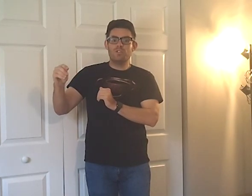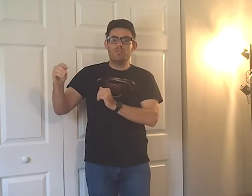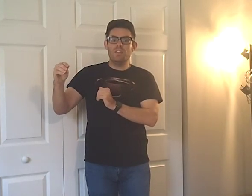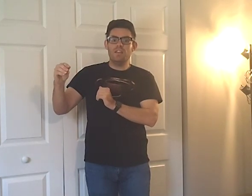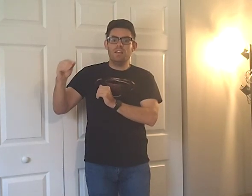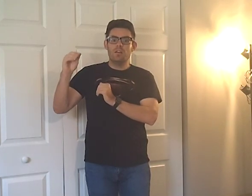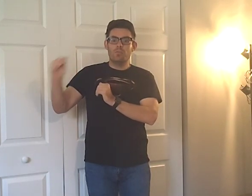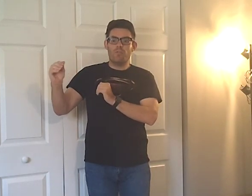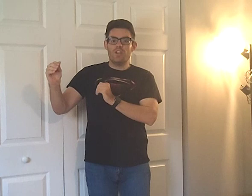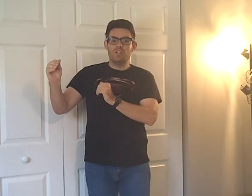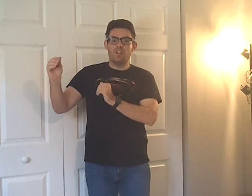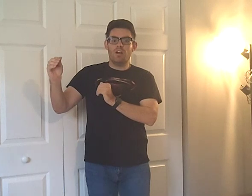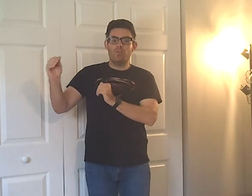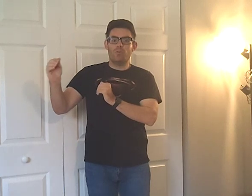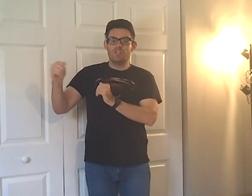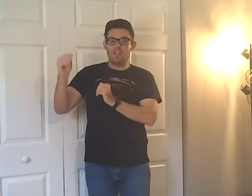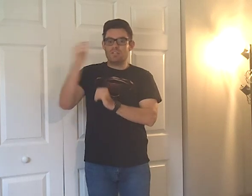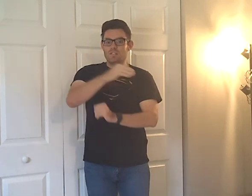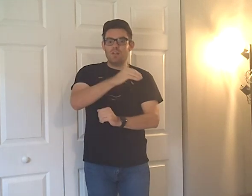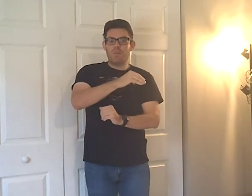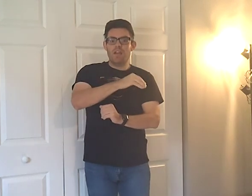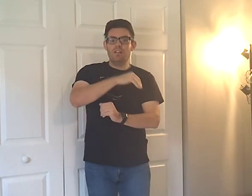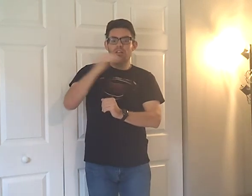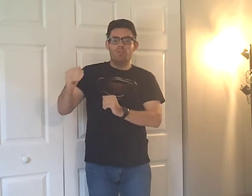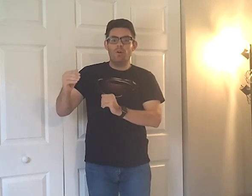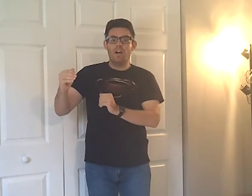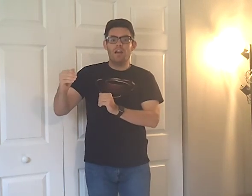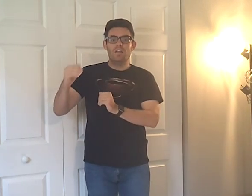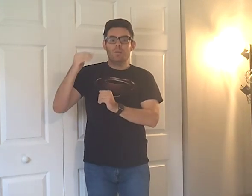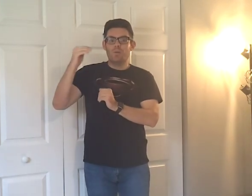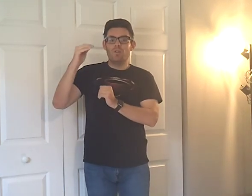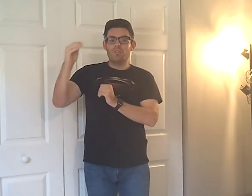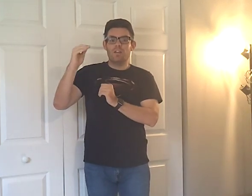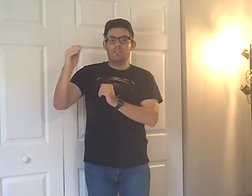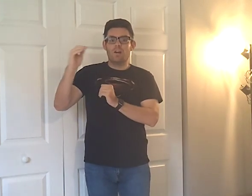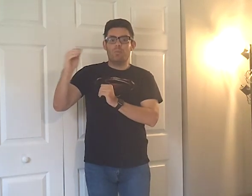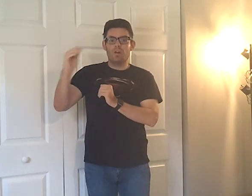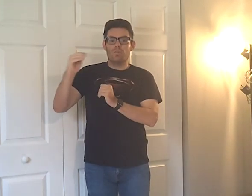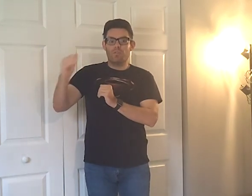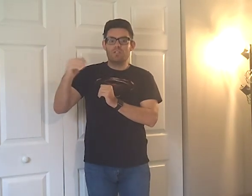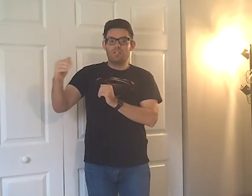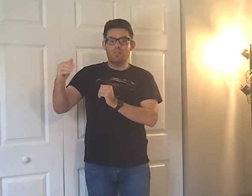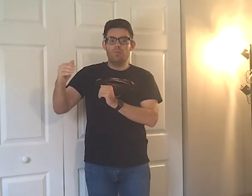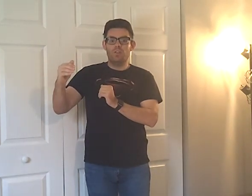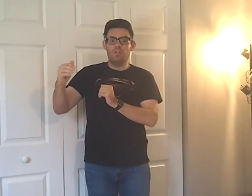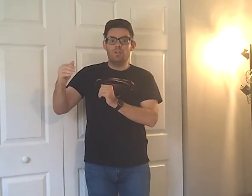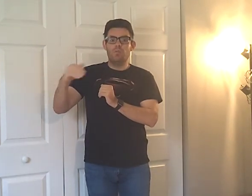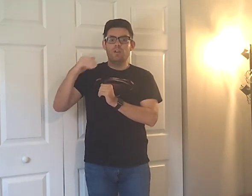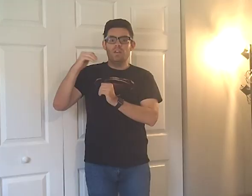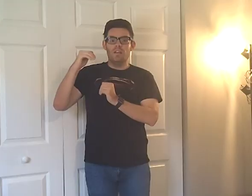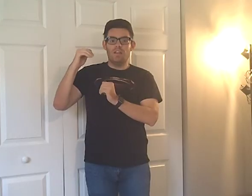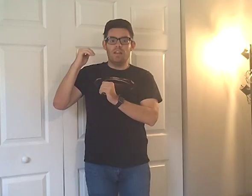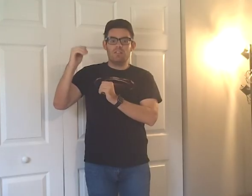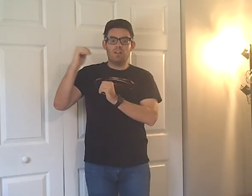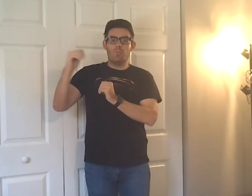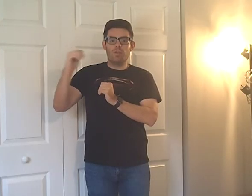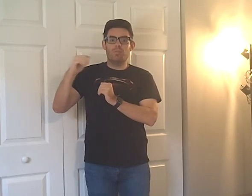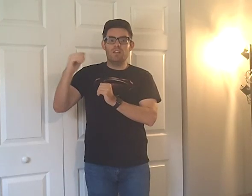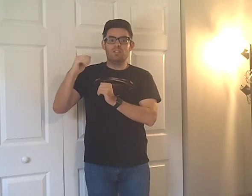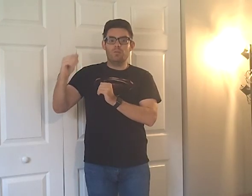to the profession, of course, as a stuntman, the Fall Guy, but it also has a couple other references in the movie too. It has a couple other meanings in the